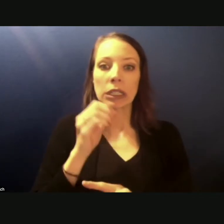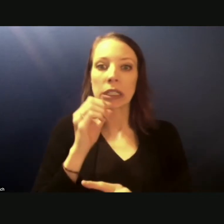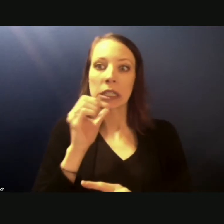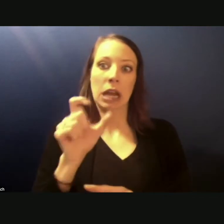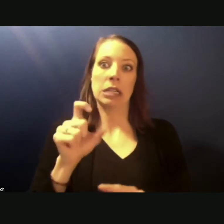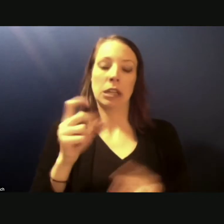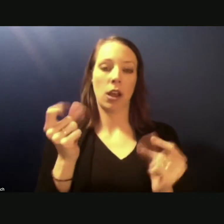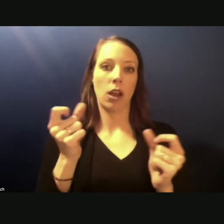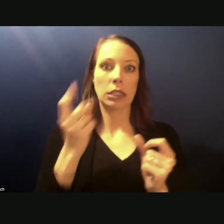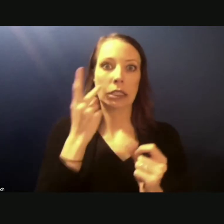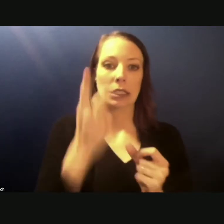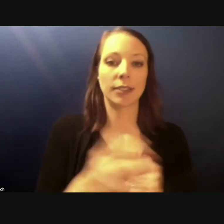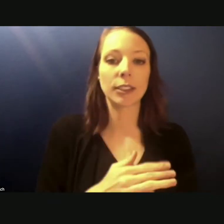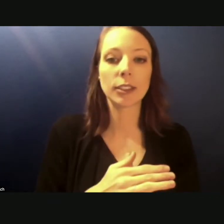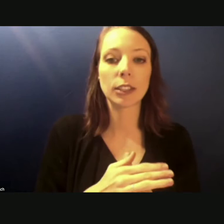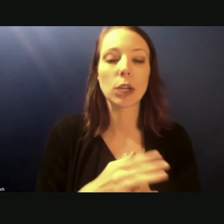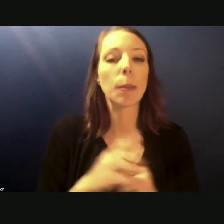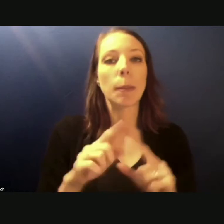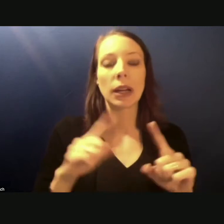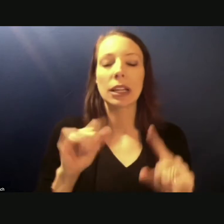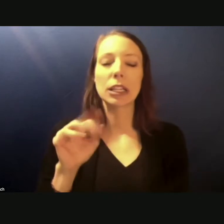that. They're so yummy.